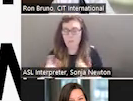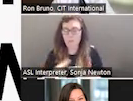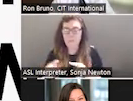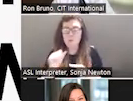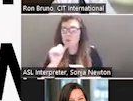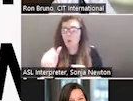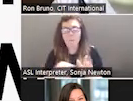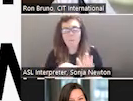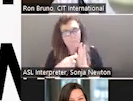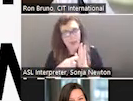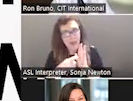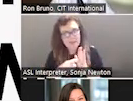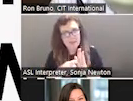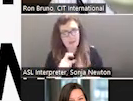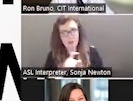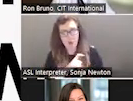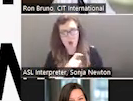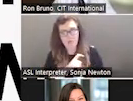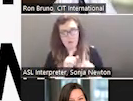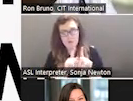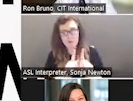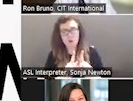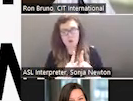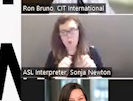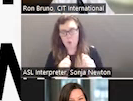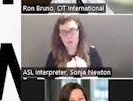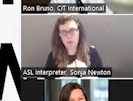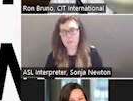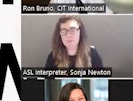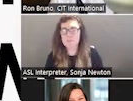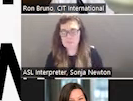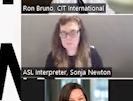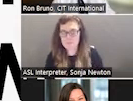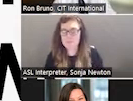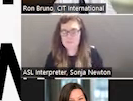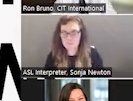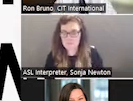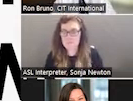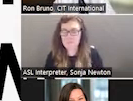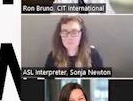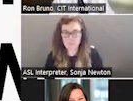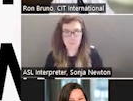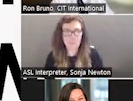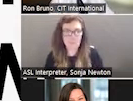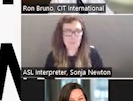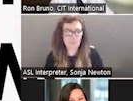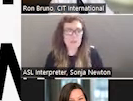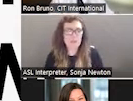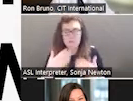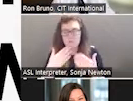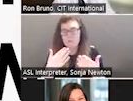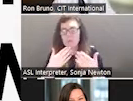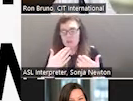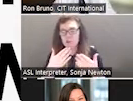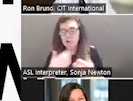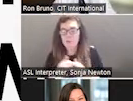that we have to have law enforcement at every single call. Thank you so much, Ron, for hopping on the call. I think the one last bit that I